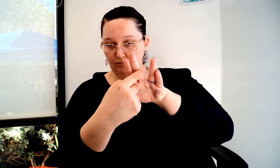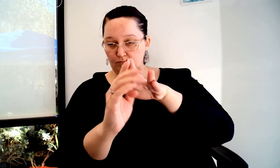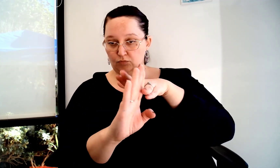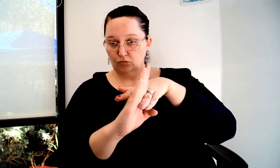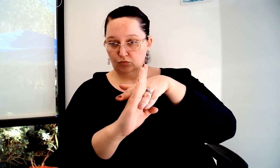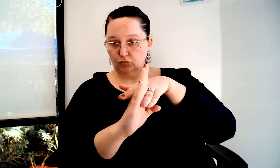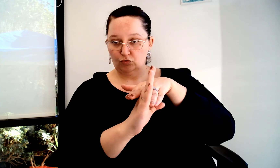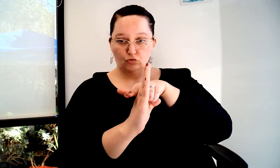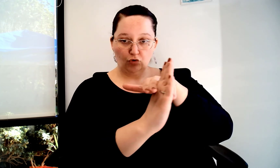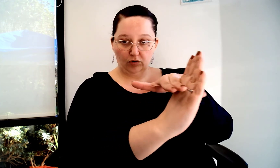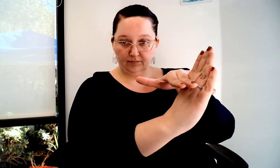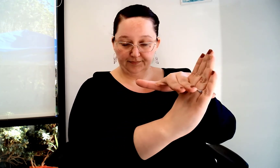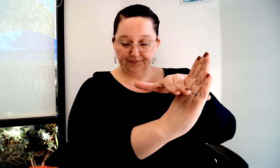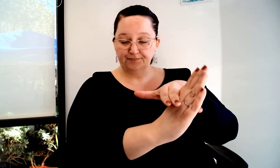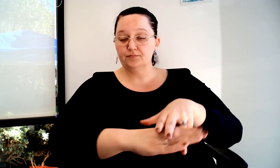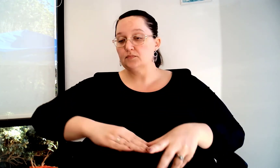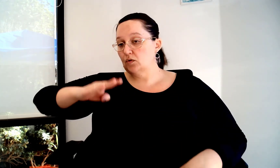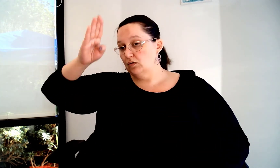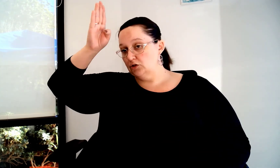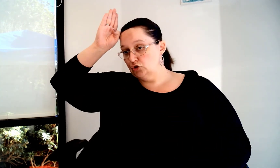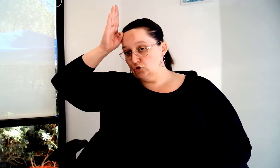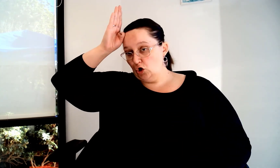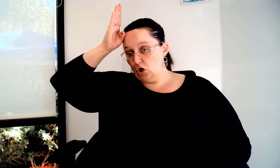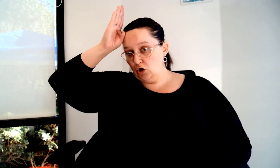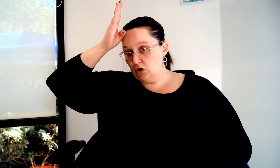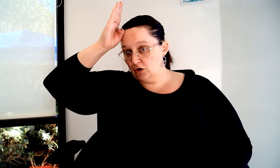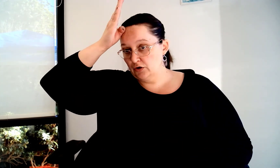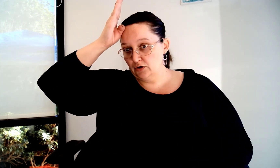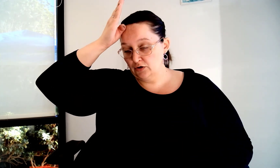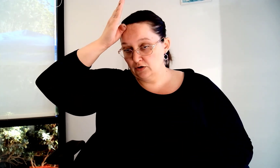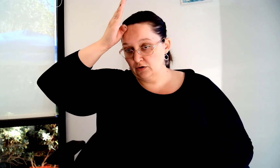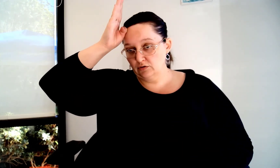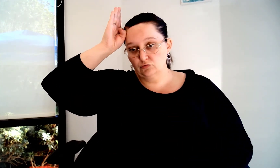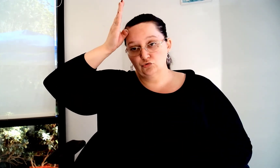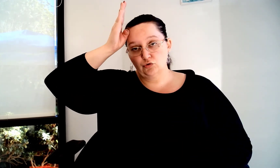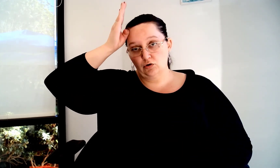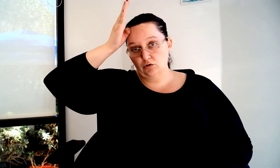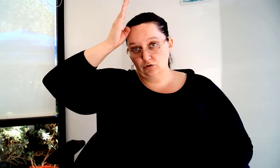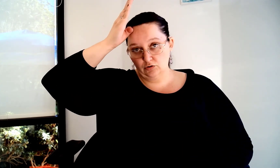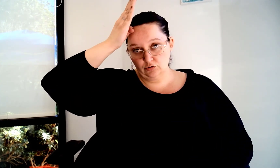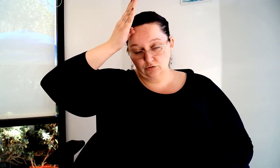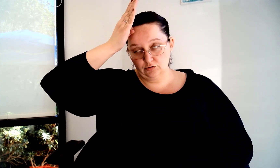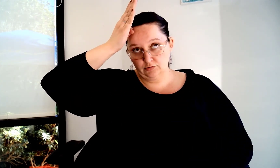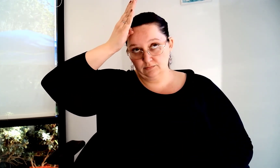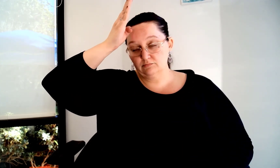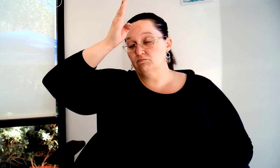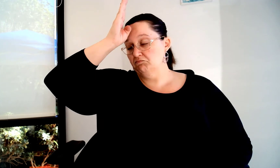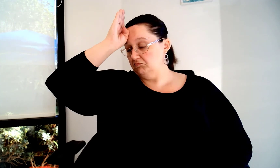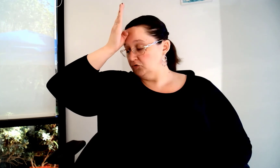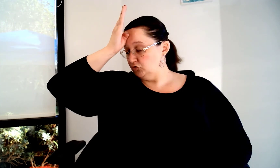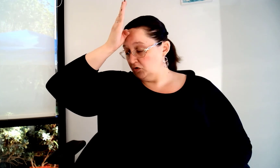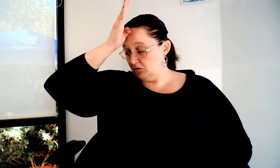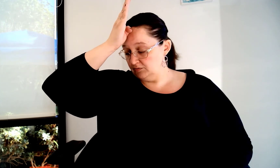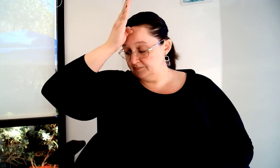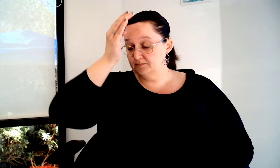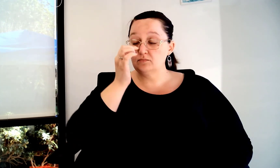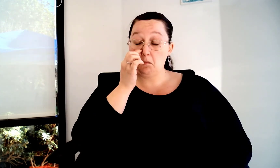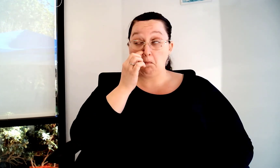of like a Spock hand, shark. Or an open B on, or sorry, a B on the forehead, top of